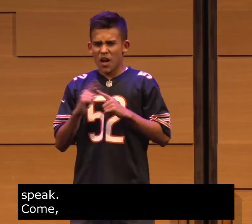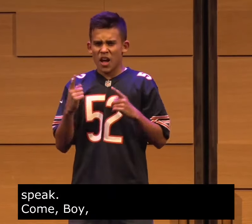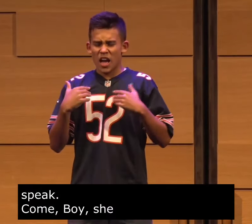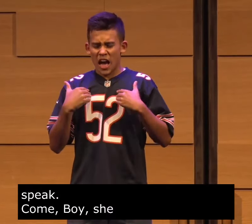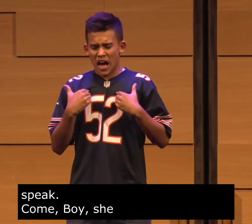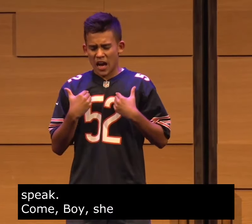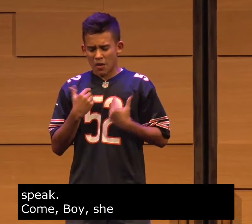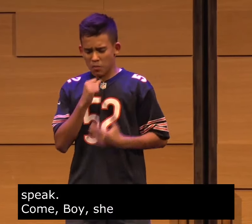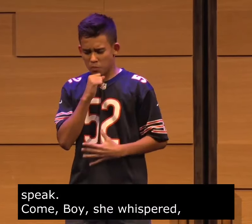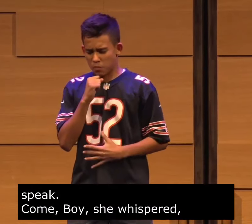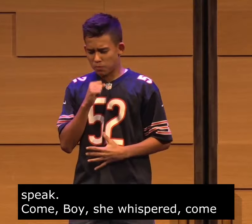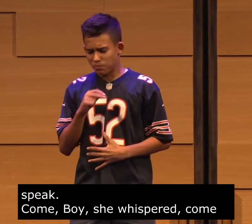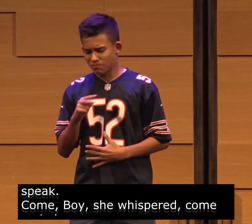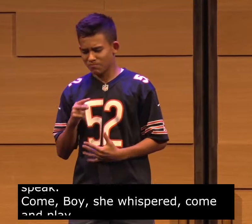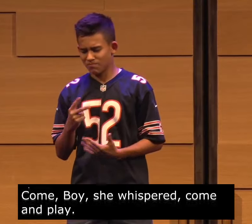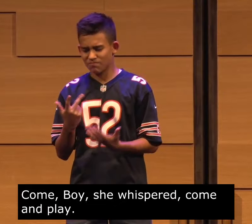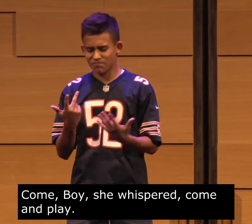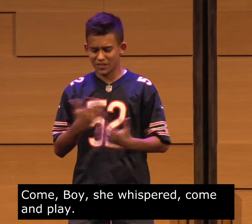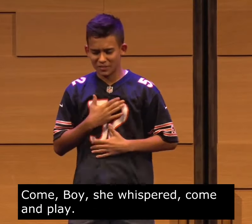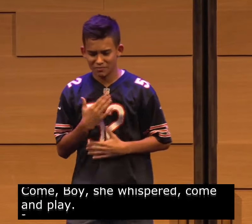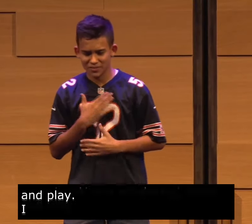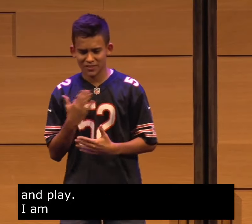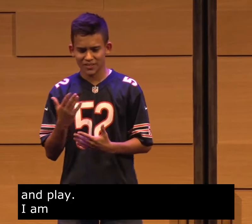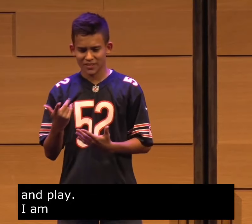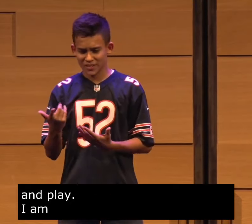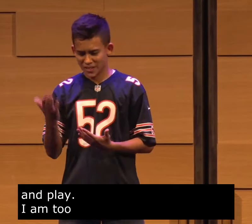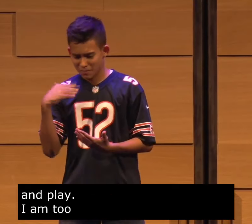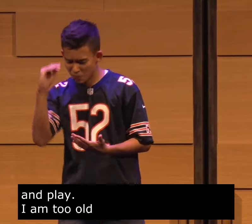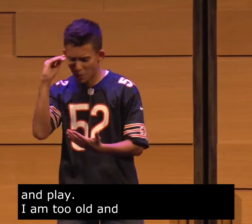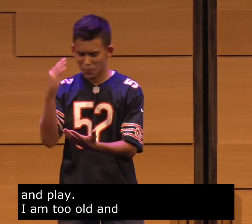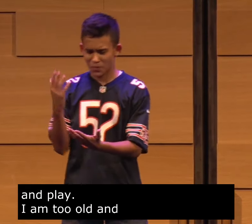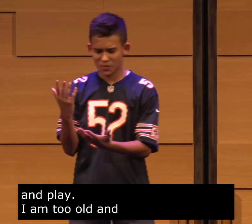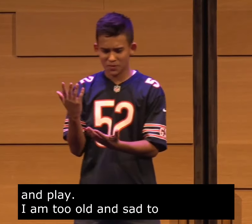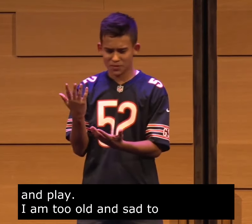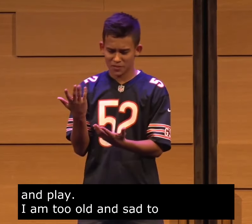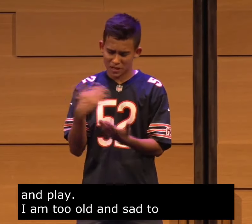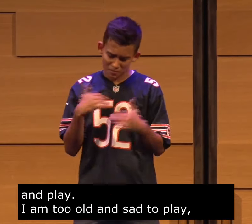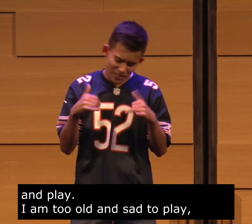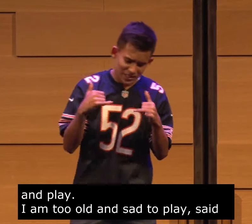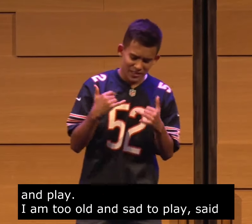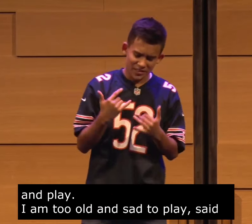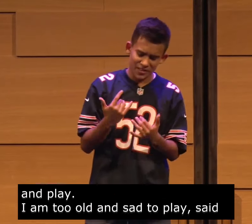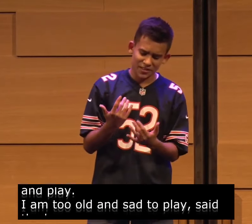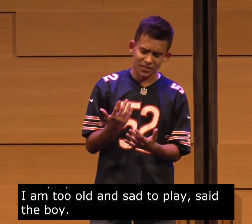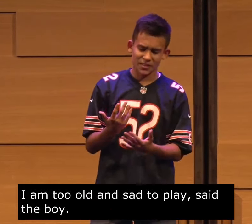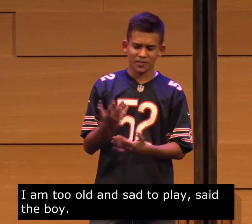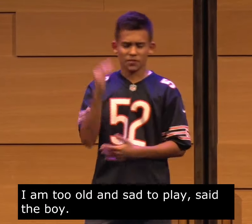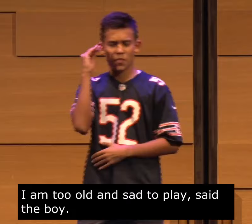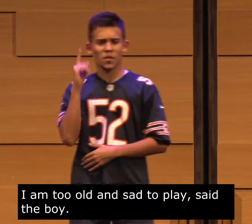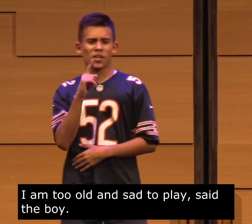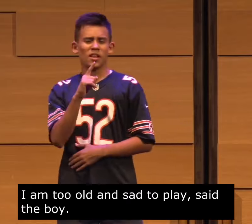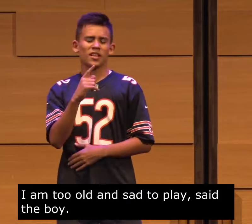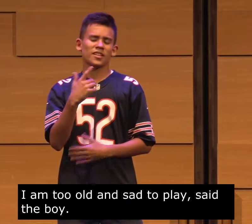she whispered, "come and play." "I am too old and sad to play," said the boy.